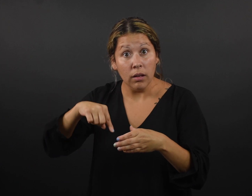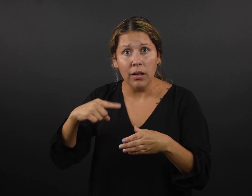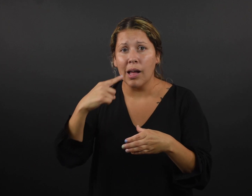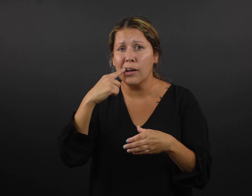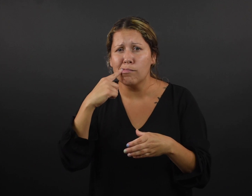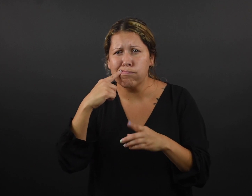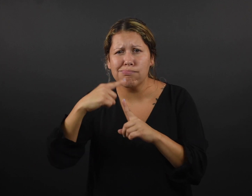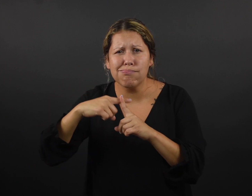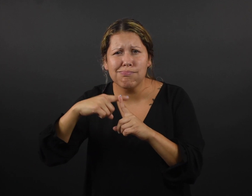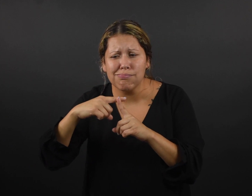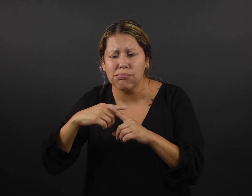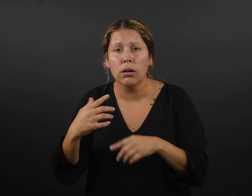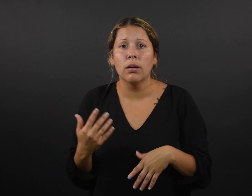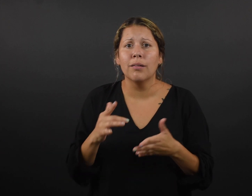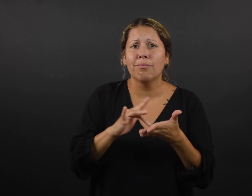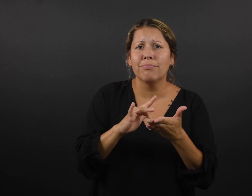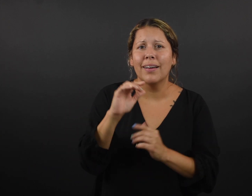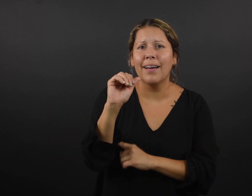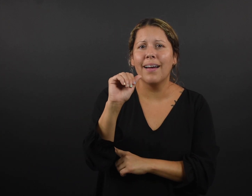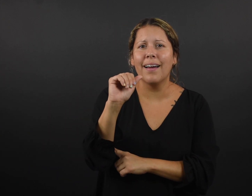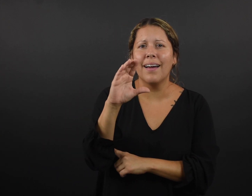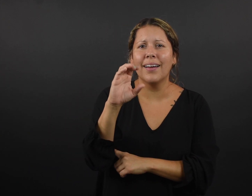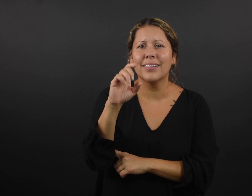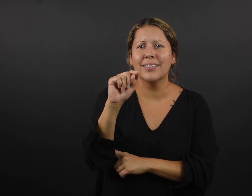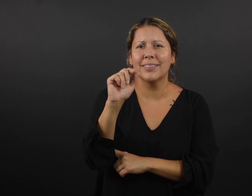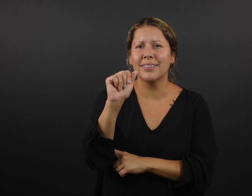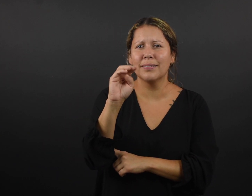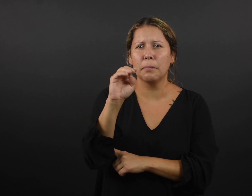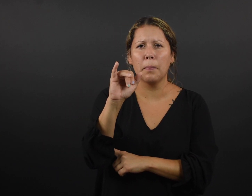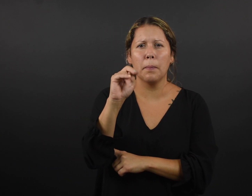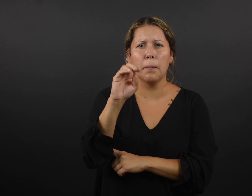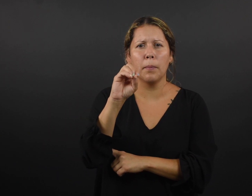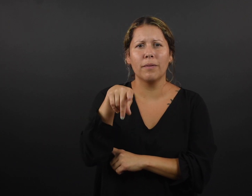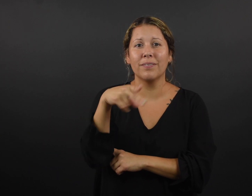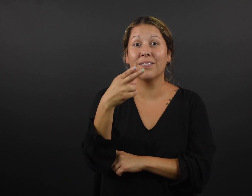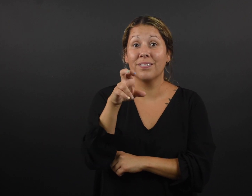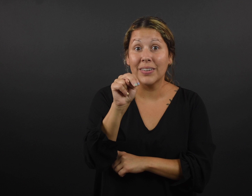as well as thermometers, acetaminophen,